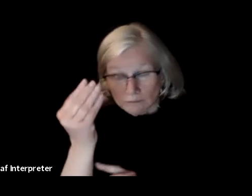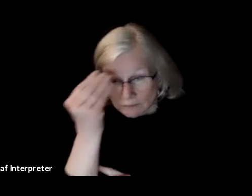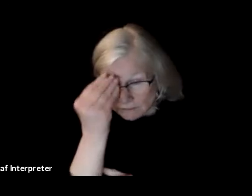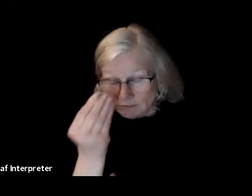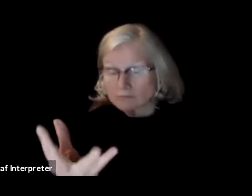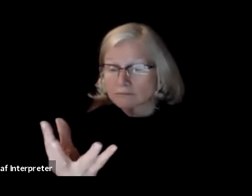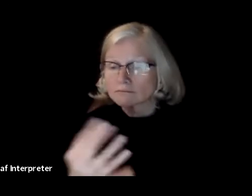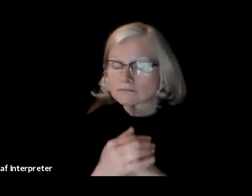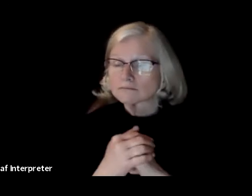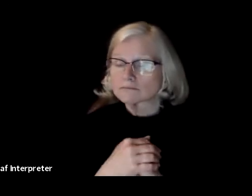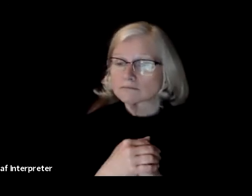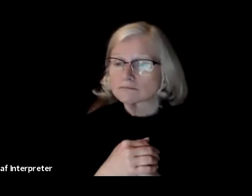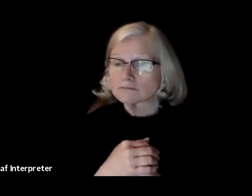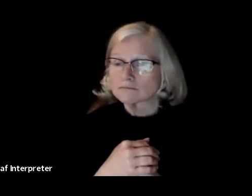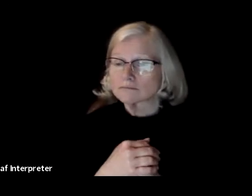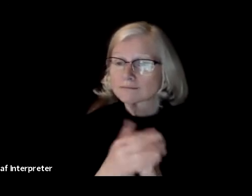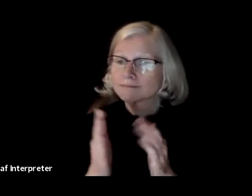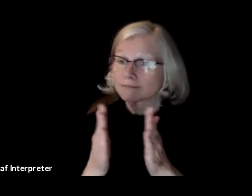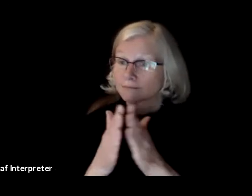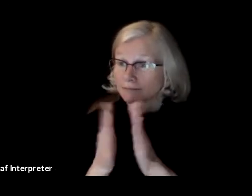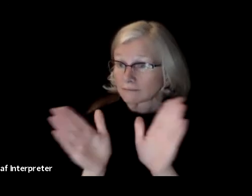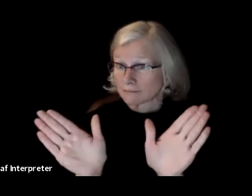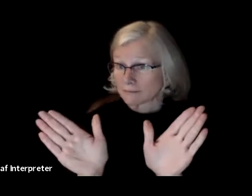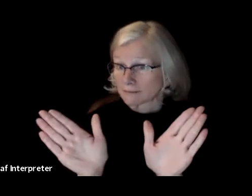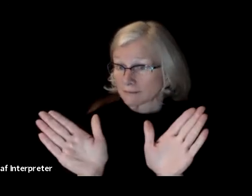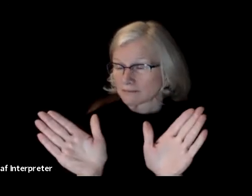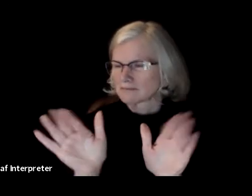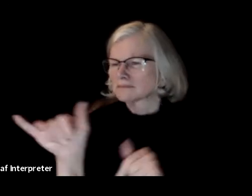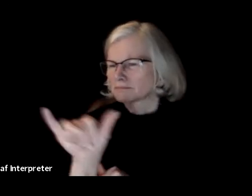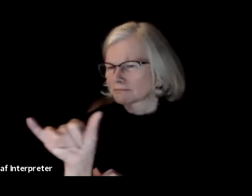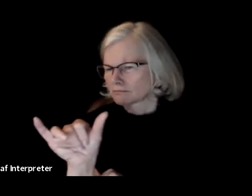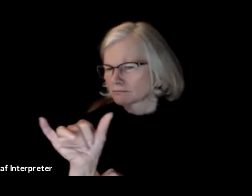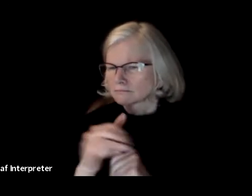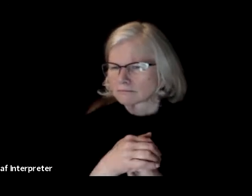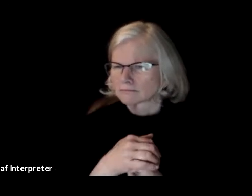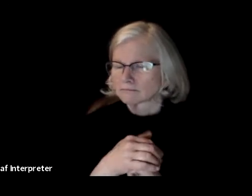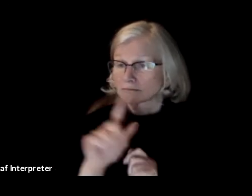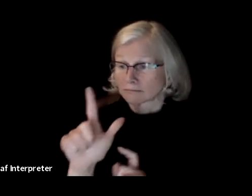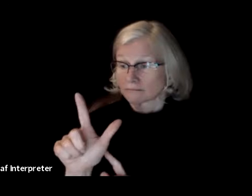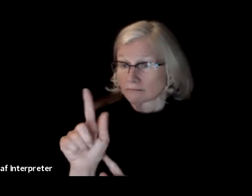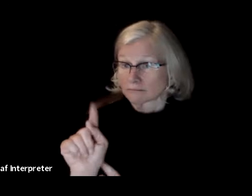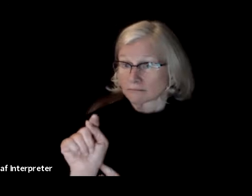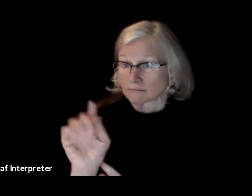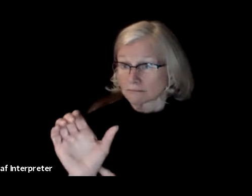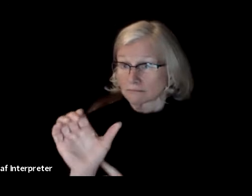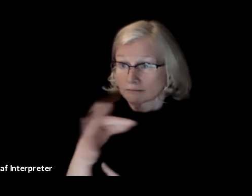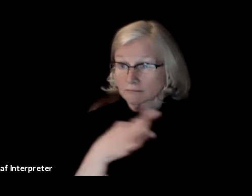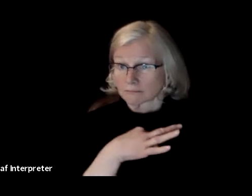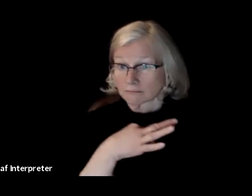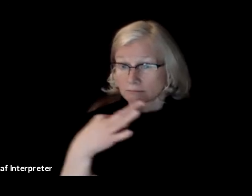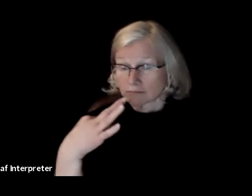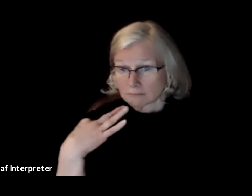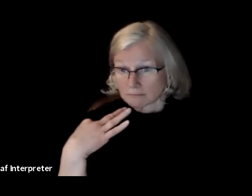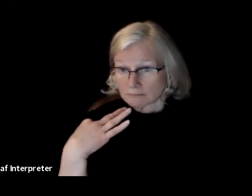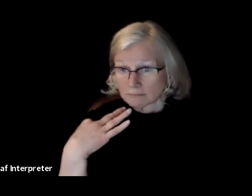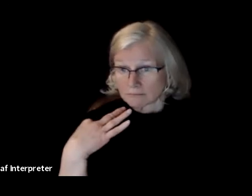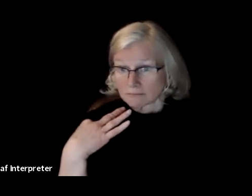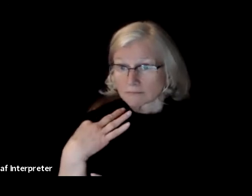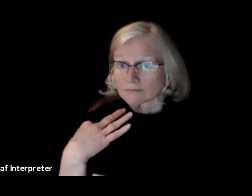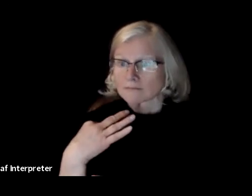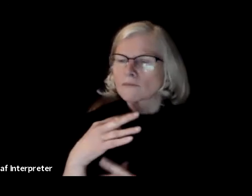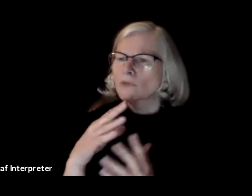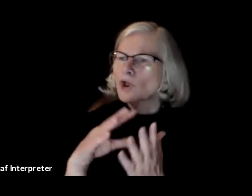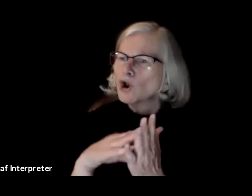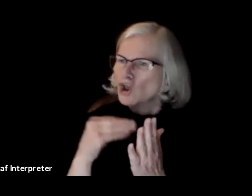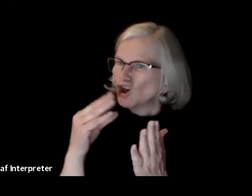of the public, our long-term care staff are gaining their confidence level in the COVID vaccines. As Gail noted, we